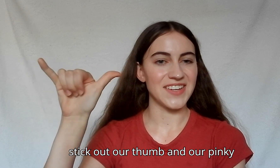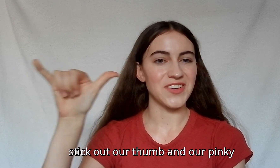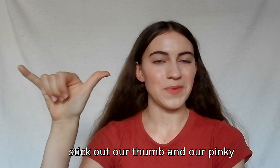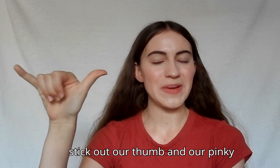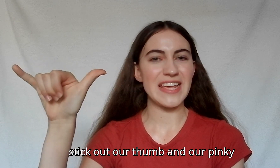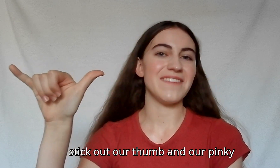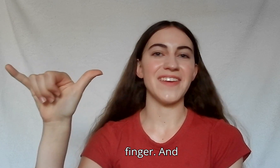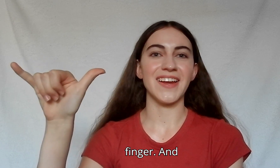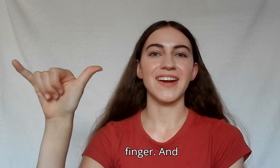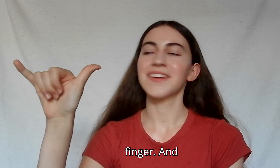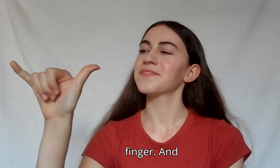our pinky finger.